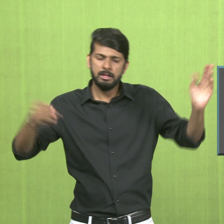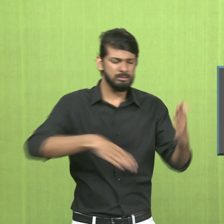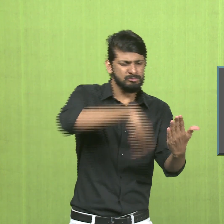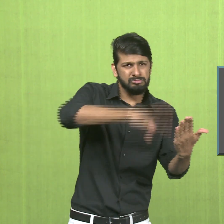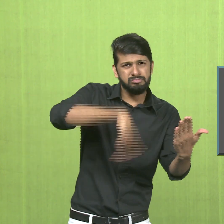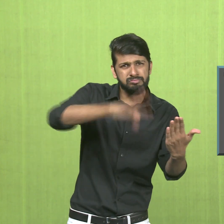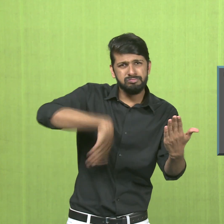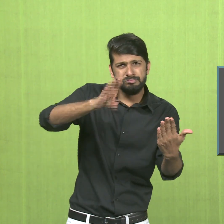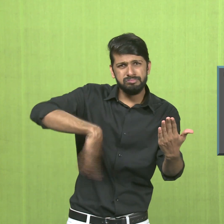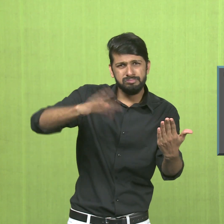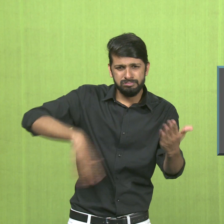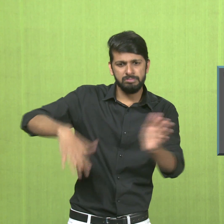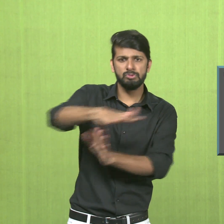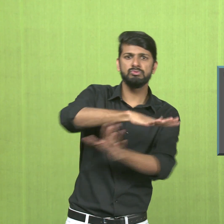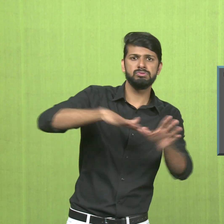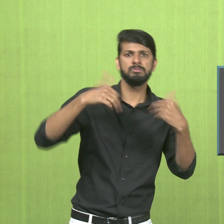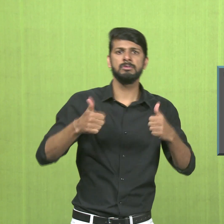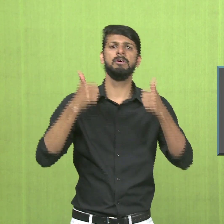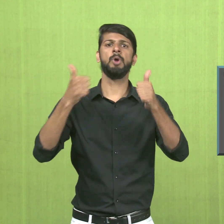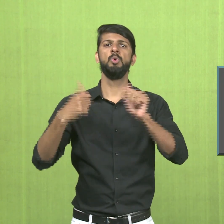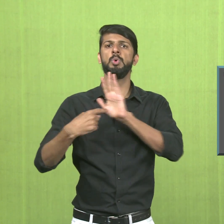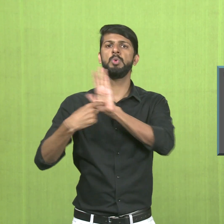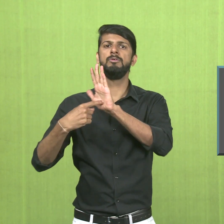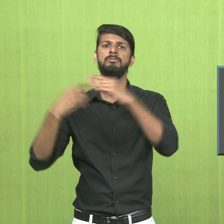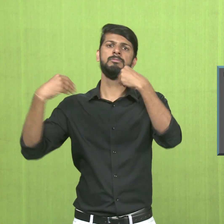and different kind of colors, so that they can make a living.